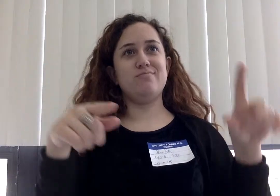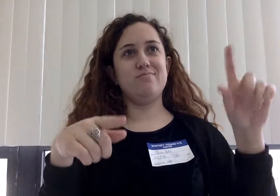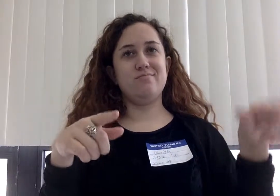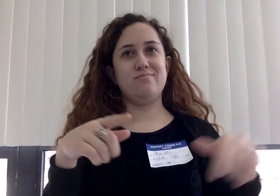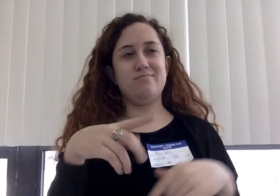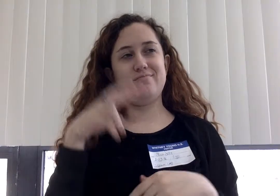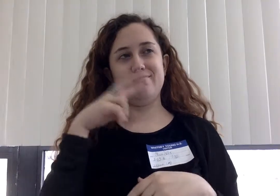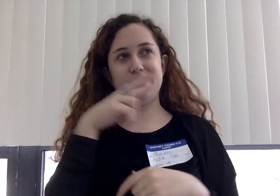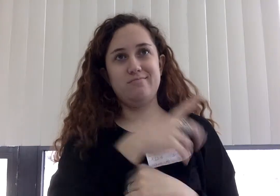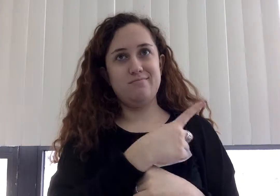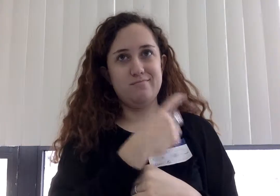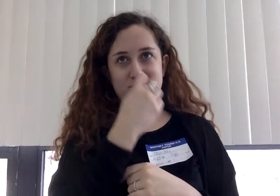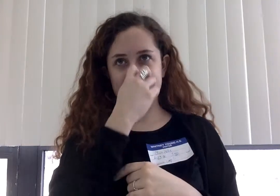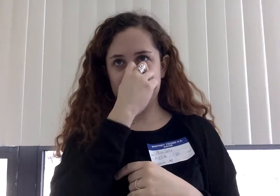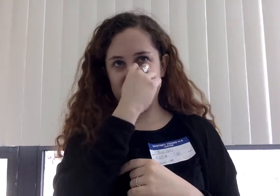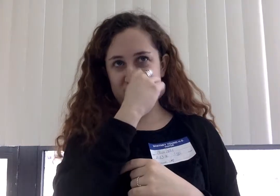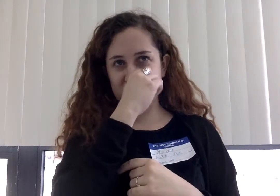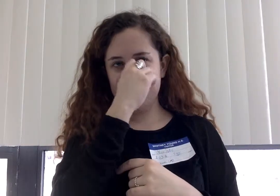And again, before we move on,